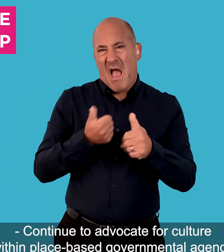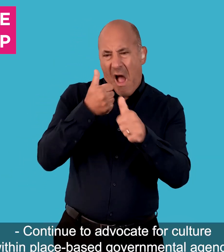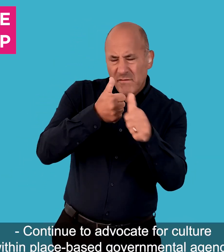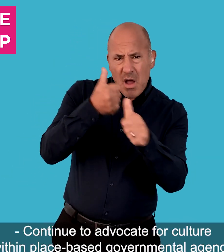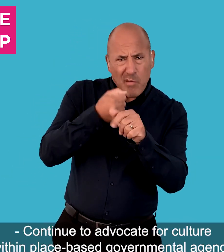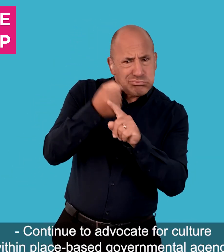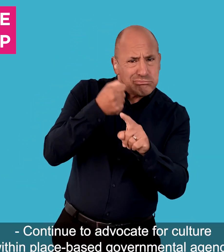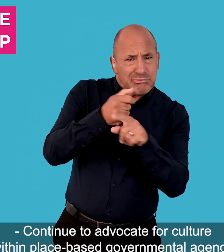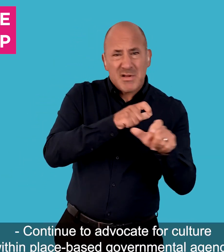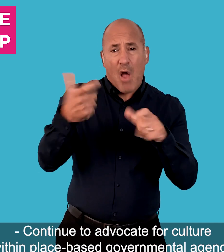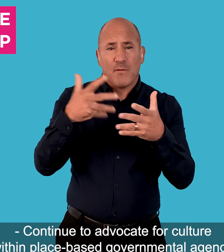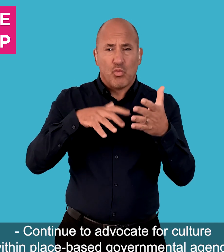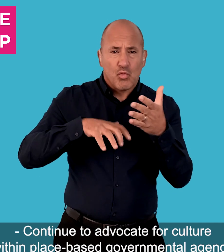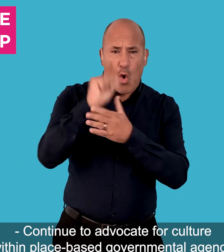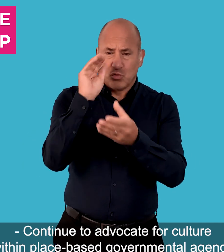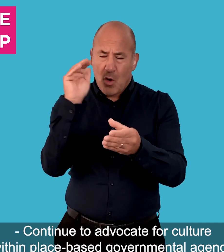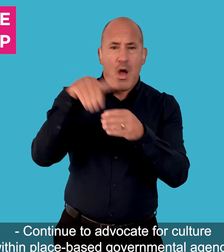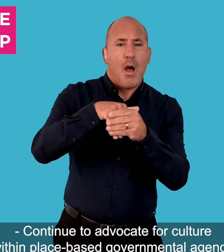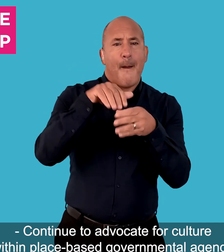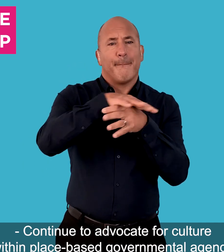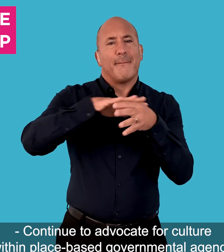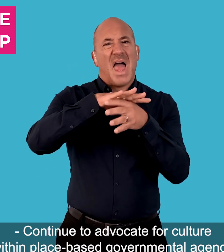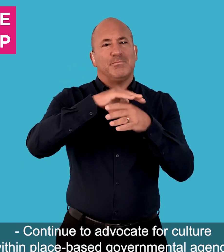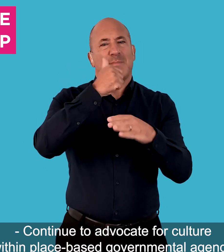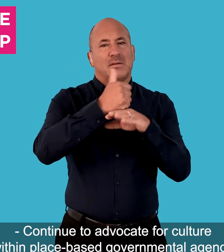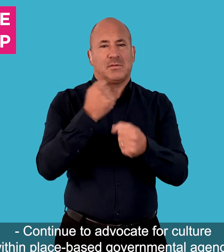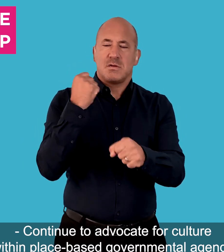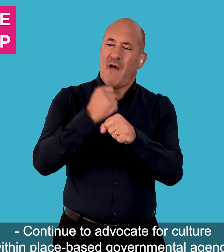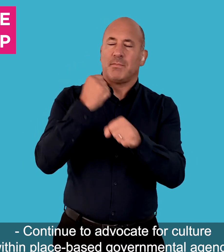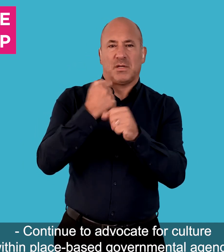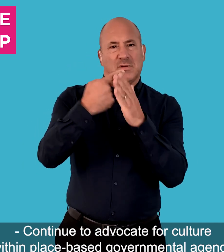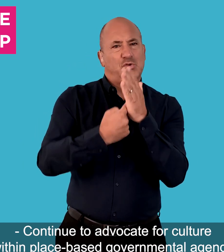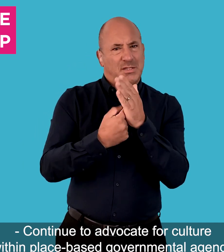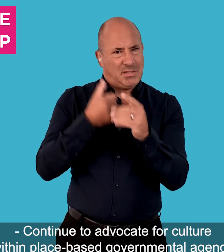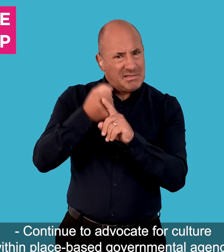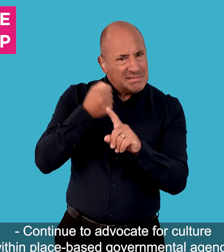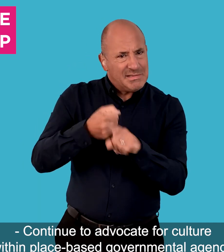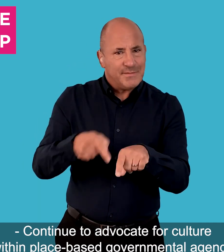Continue to advocate for culture within place-based governmental agenda.